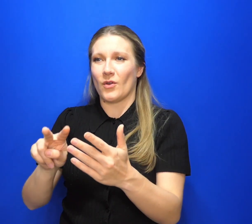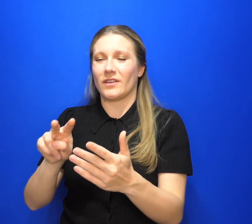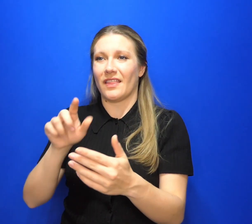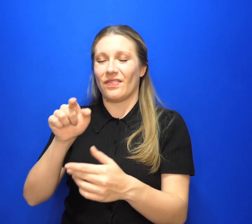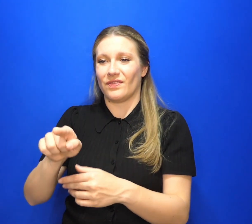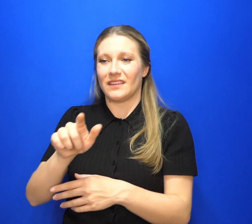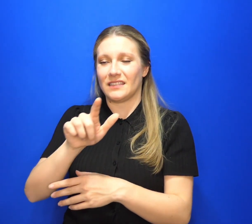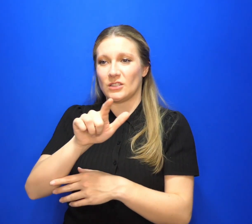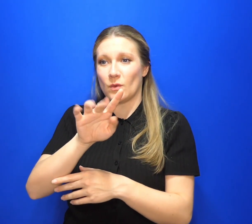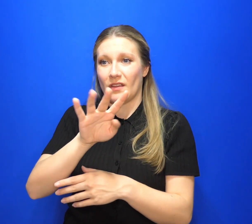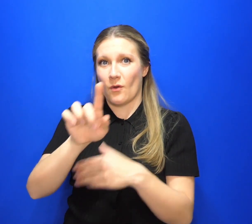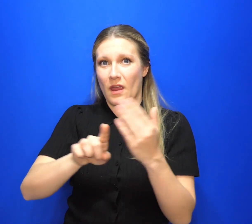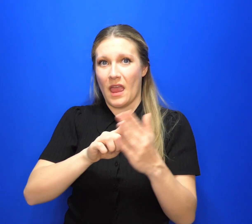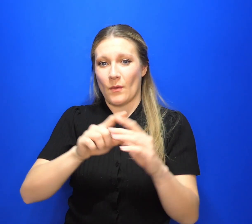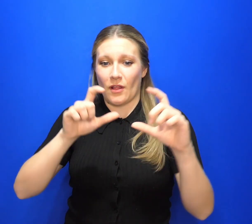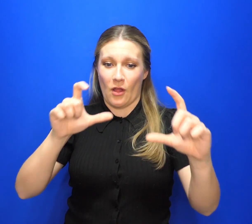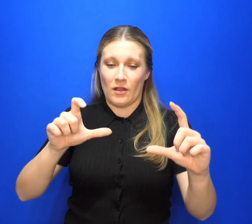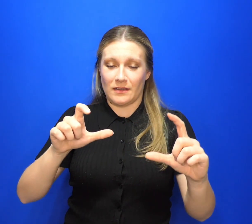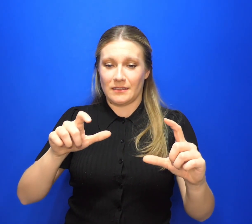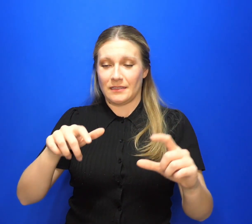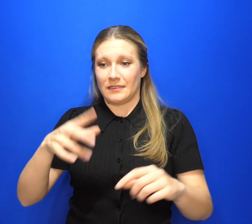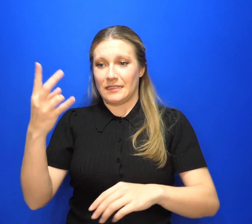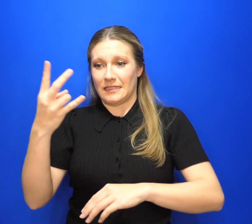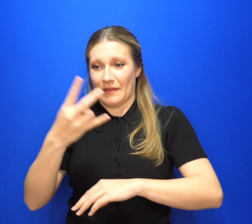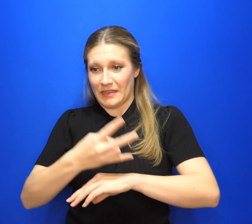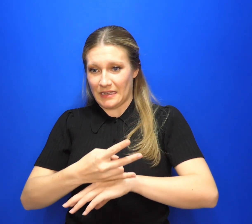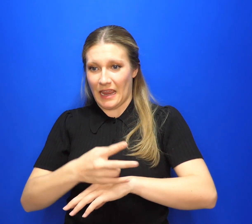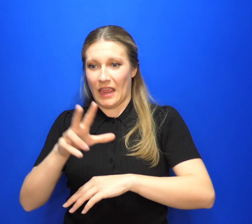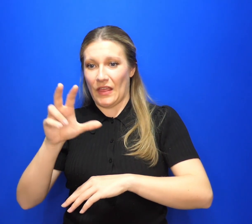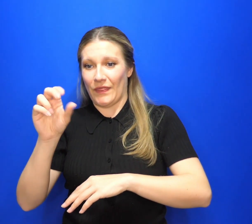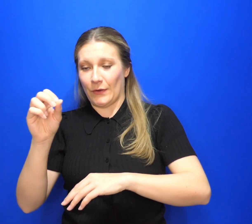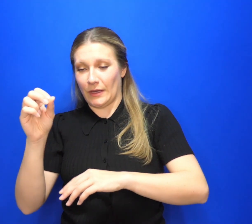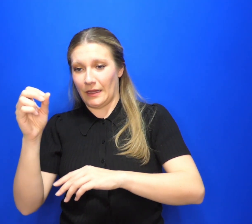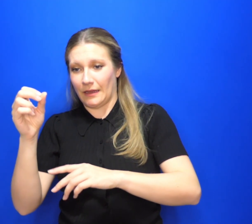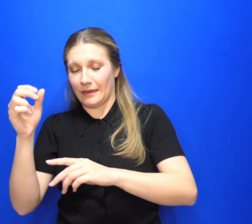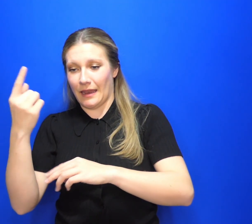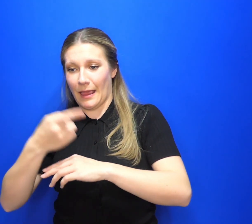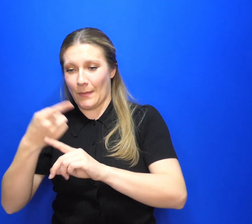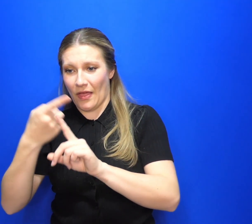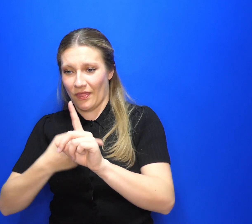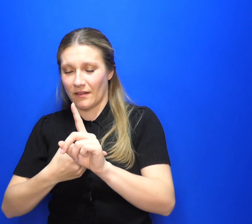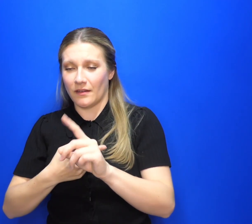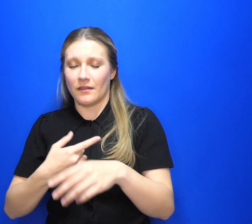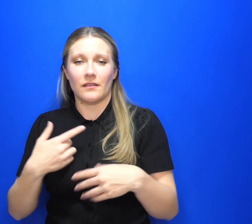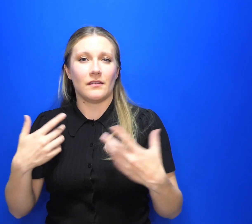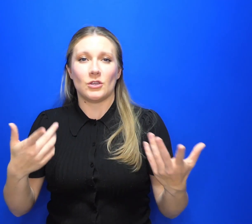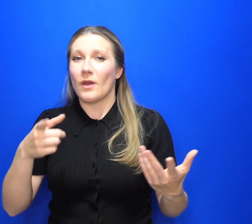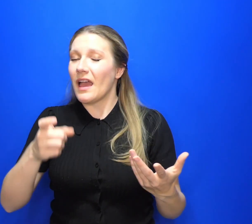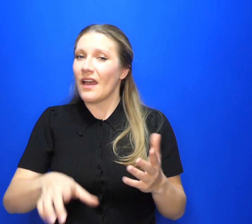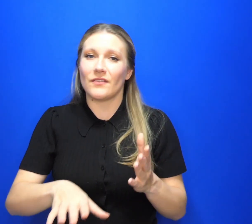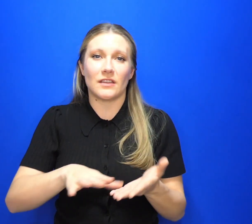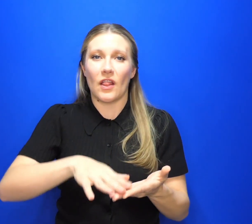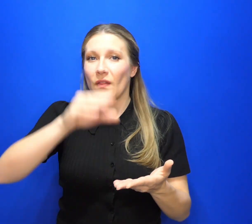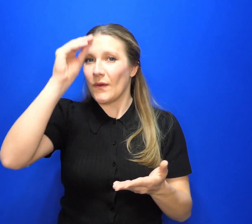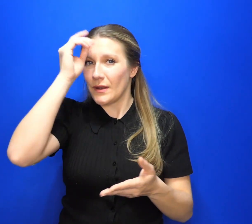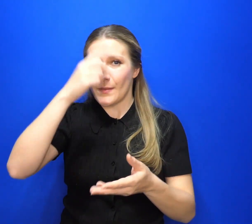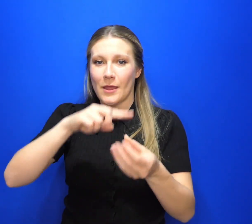and find some time in here to just learn about this and find a way to incorporate it. Because unlike a bad cold, it's not